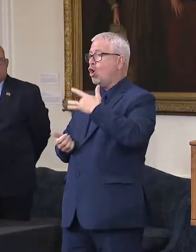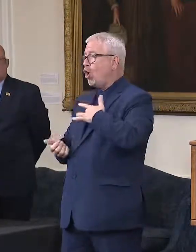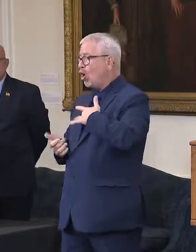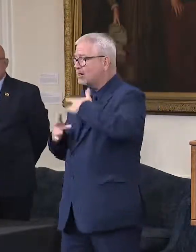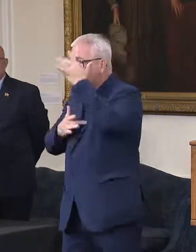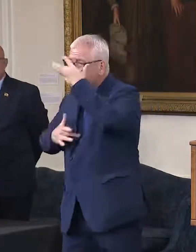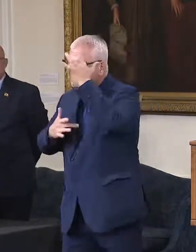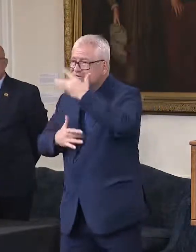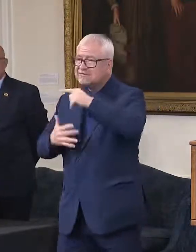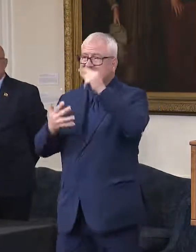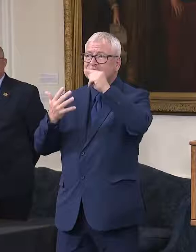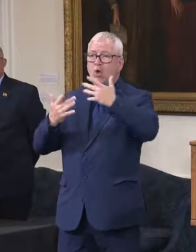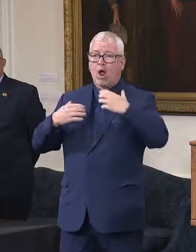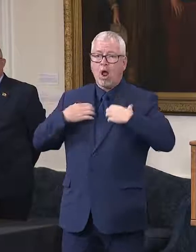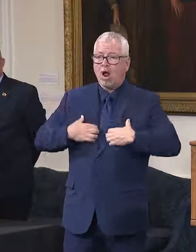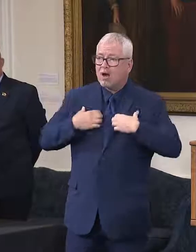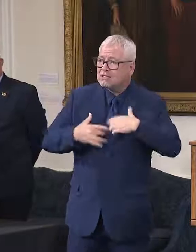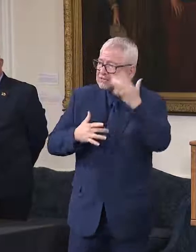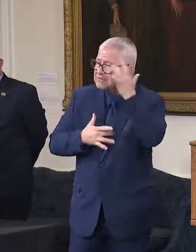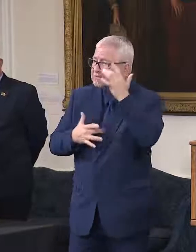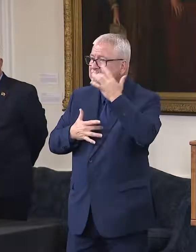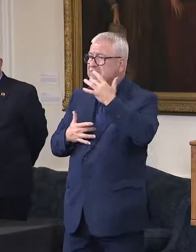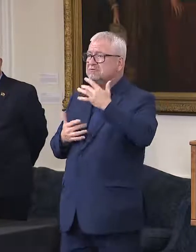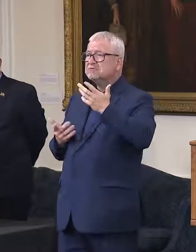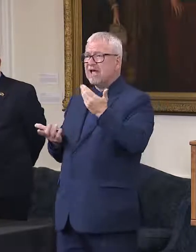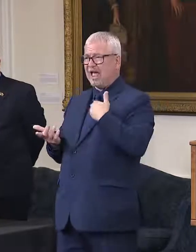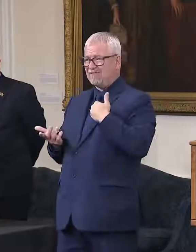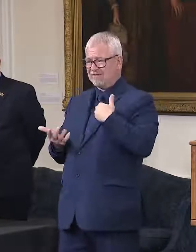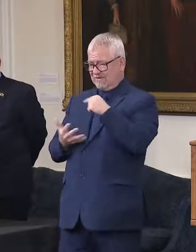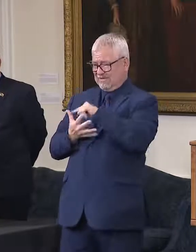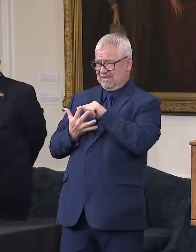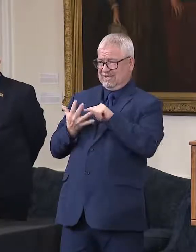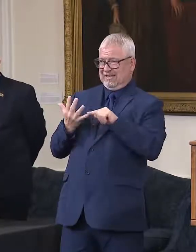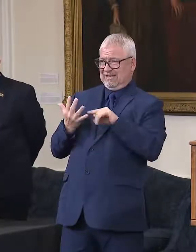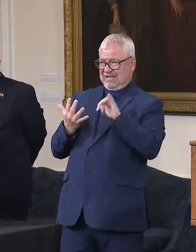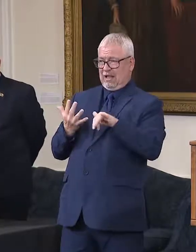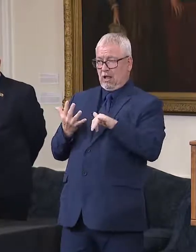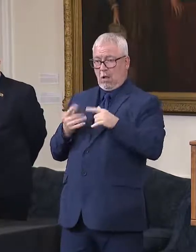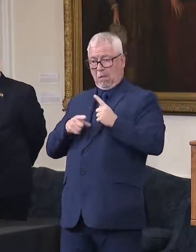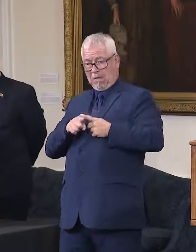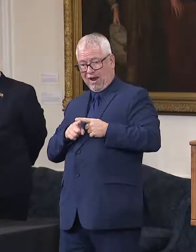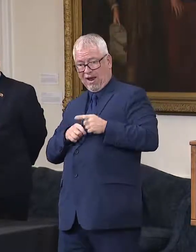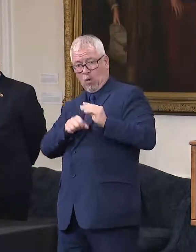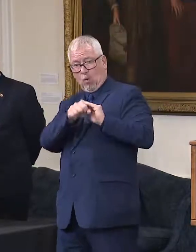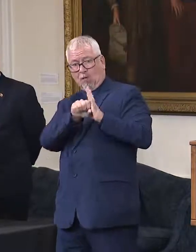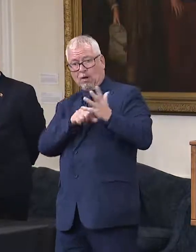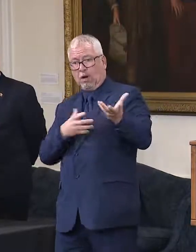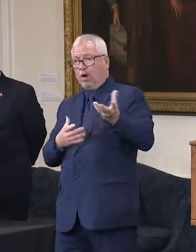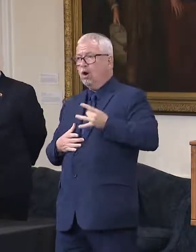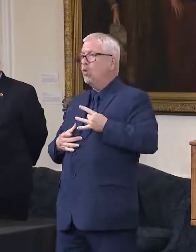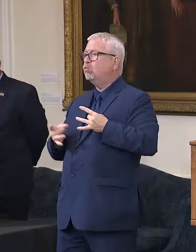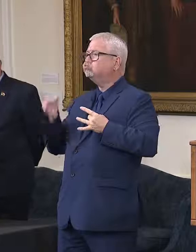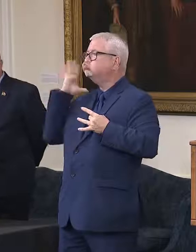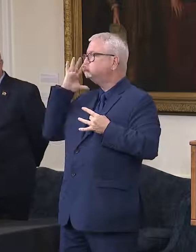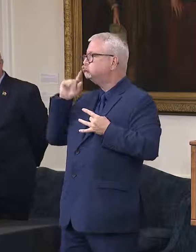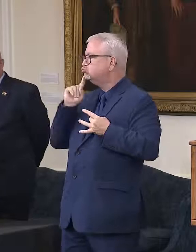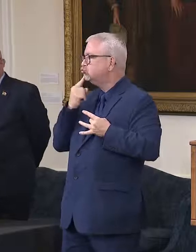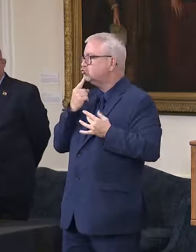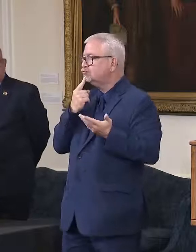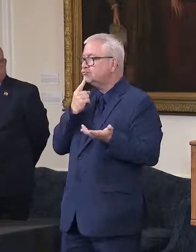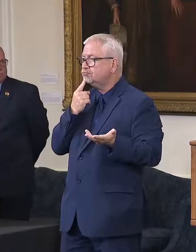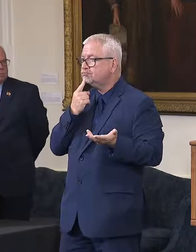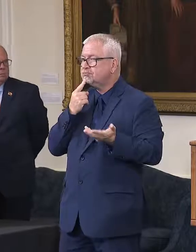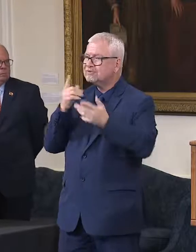instructed all COVID-19 vaccine providers to reach out to such vulnerable patients in their network to get them a